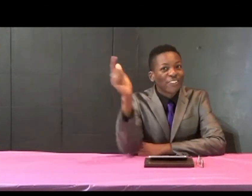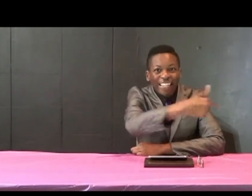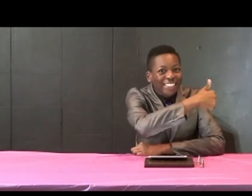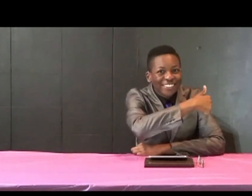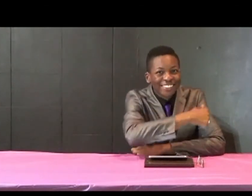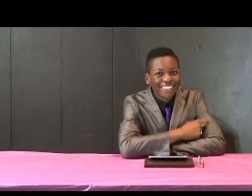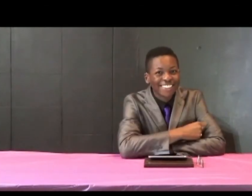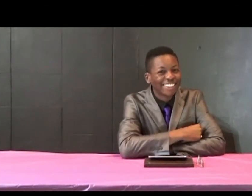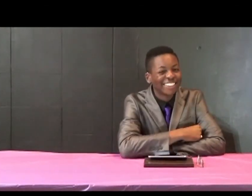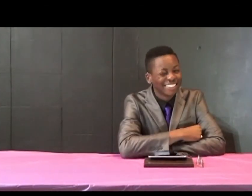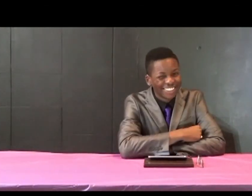See you later.